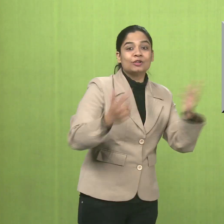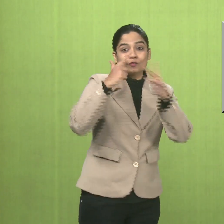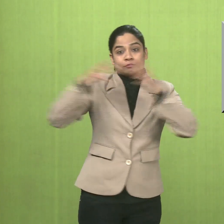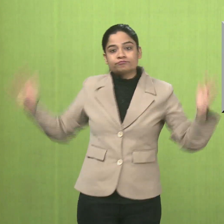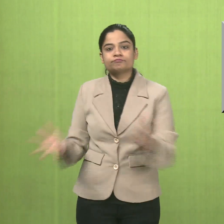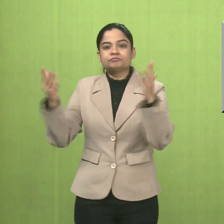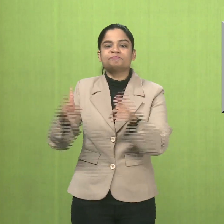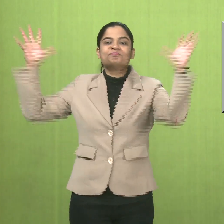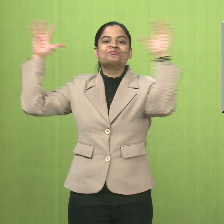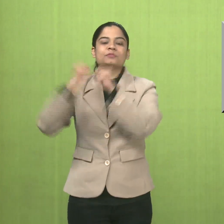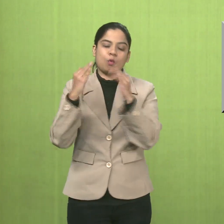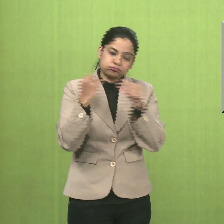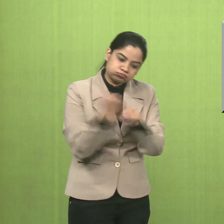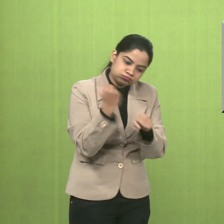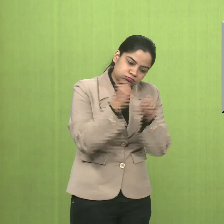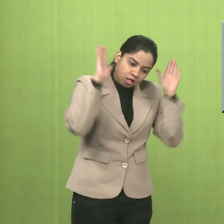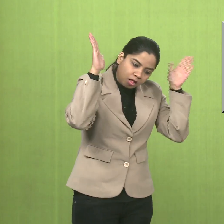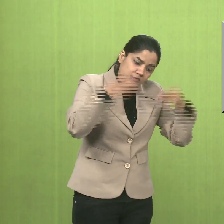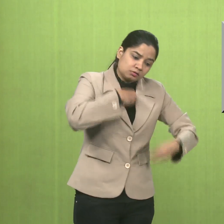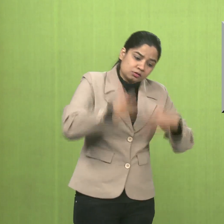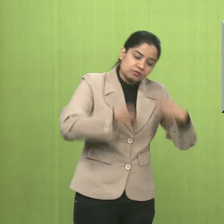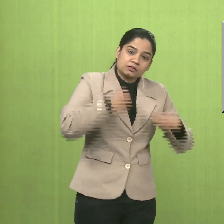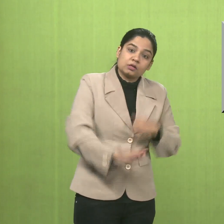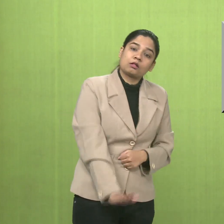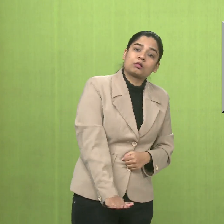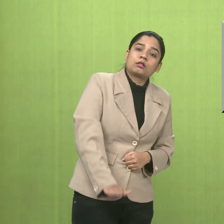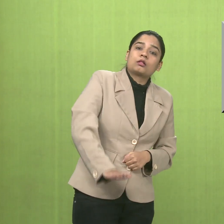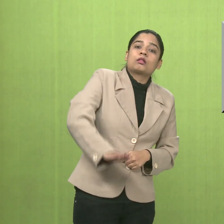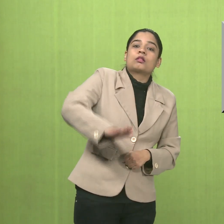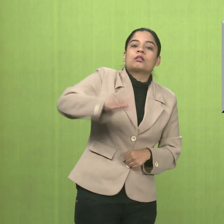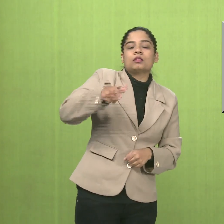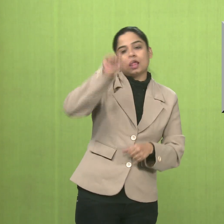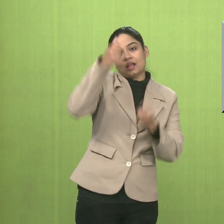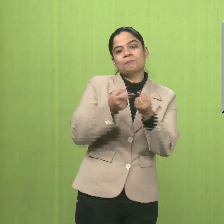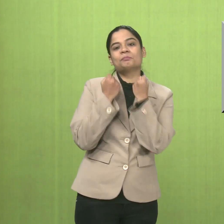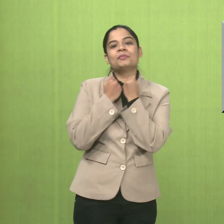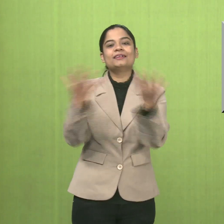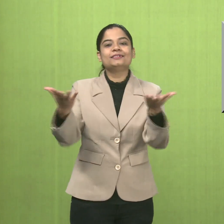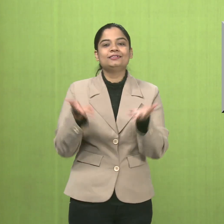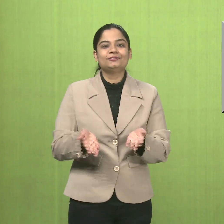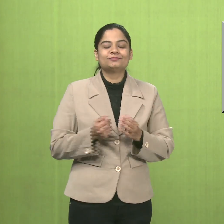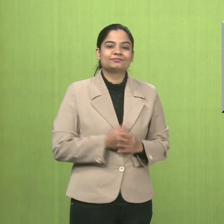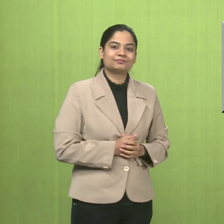not allowed to get educated. Encouraging women is not something that is widely practiced in India.